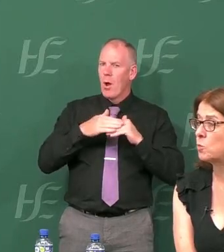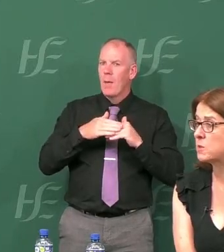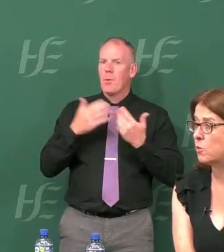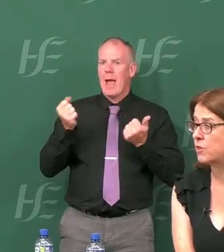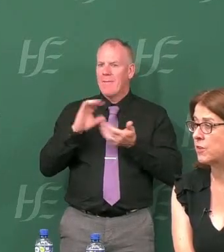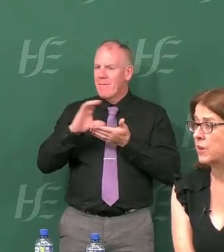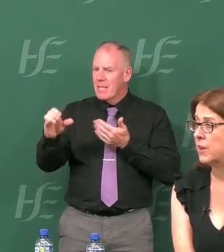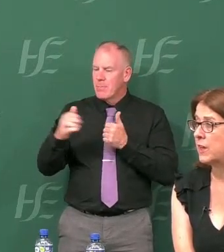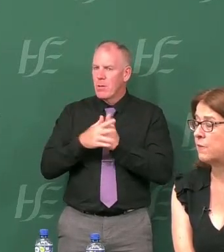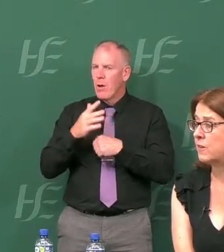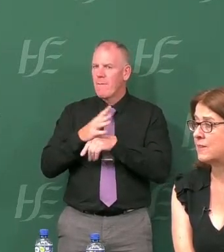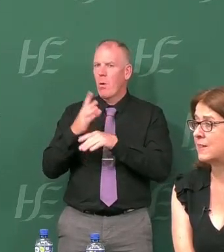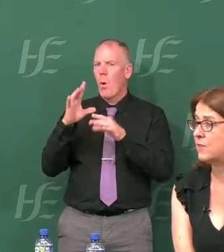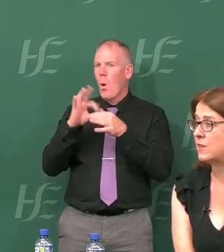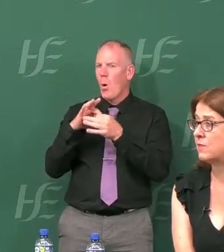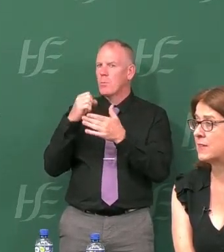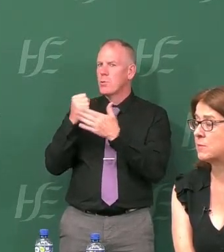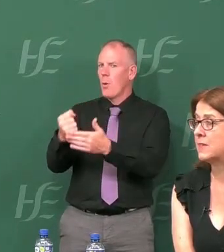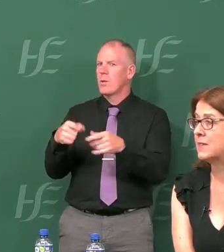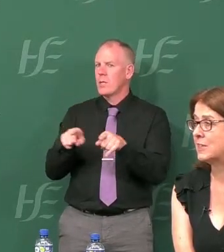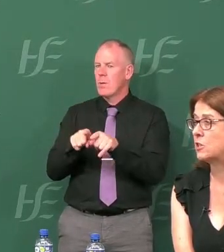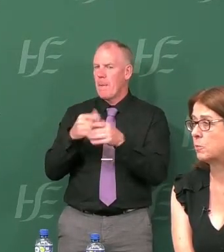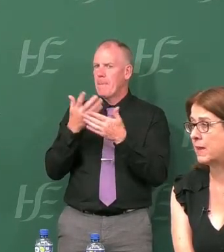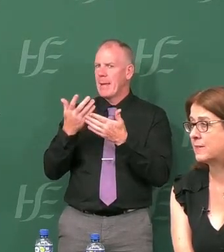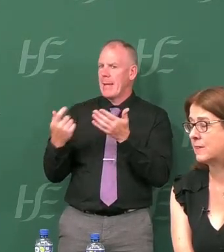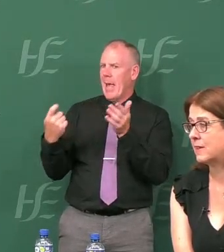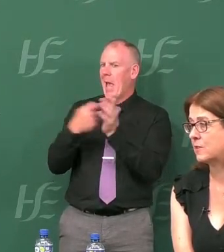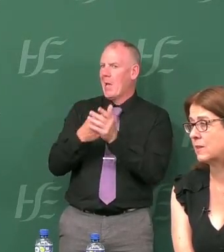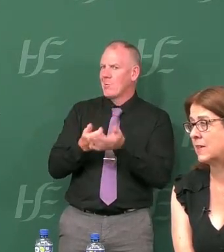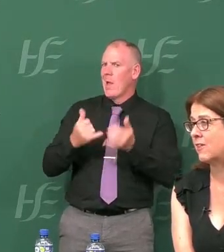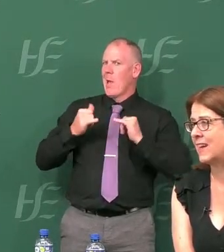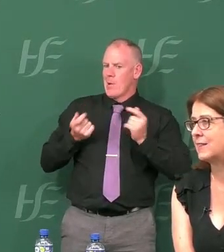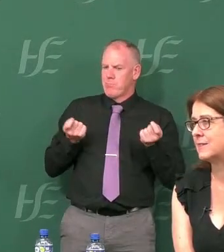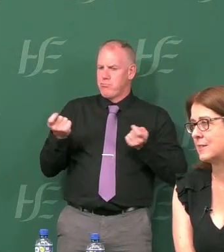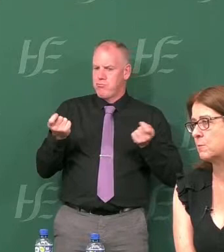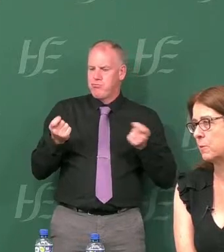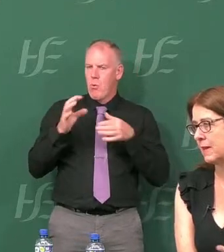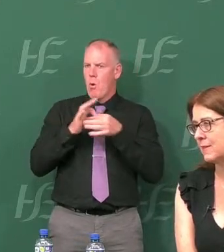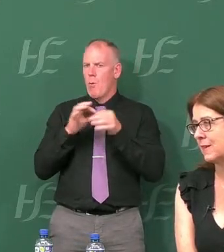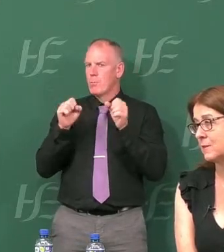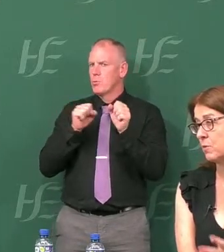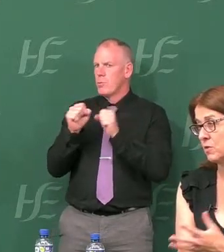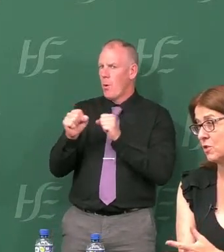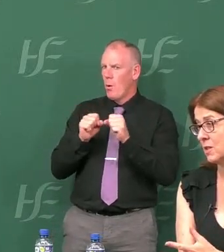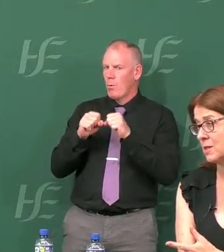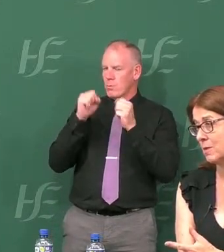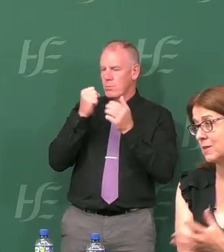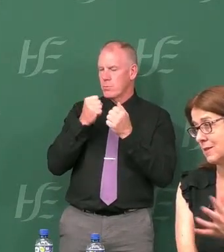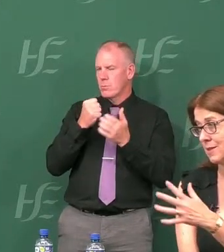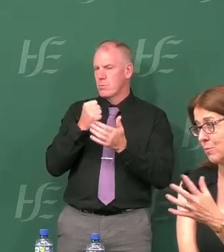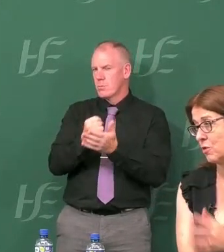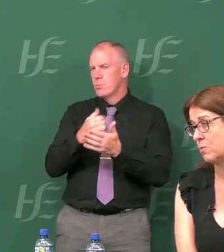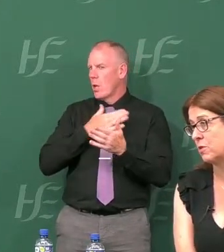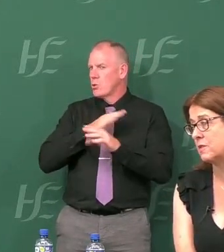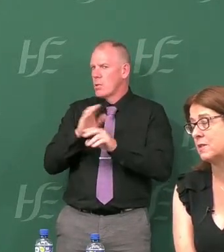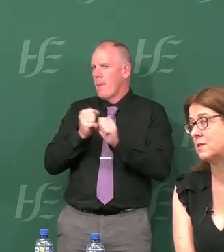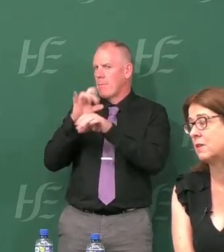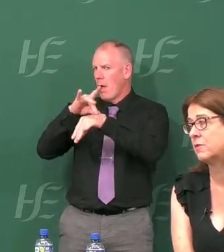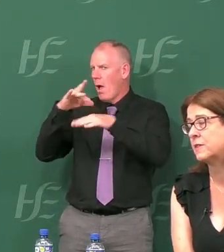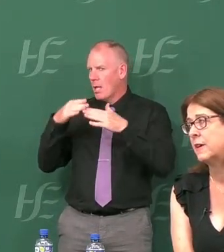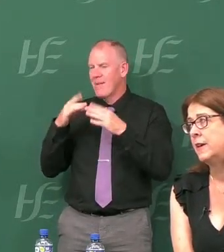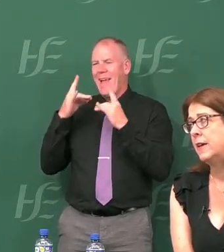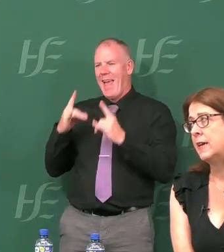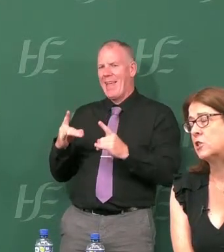in things like home support. Very significant investment in additional capacity there. So I think our health system capacity, as opposed to just hospitals, is the important point